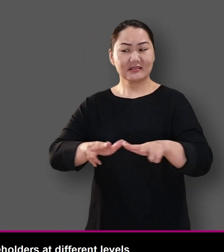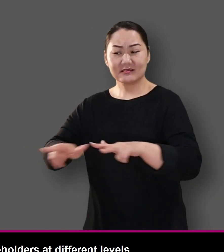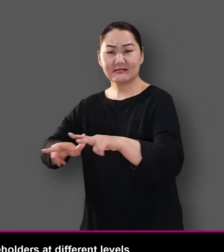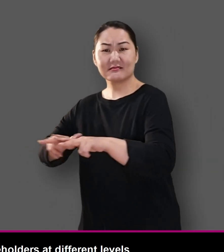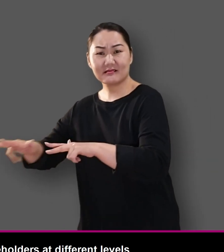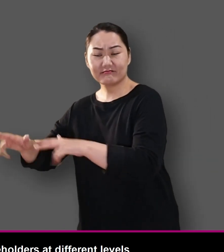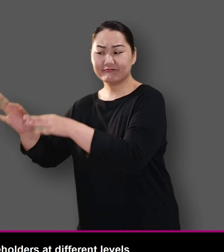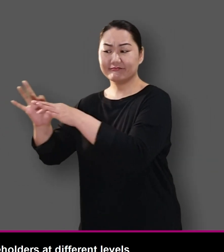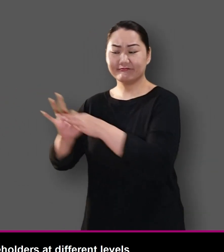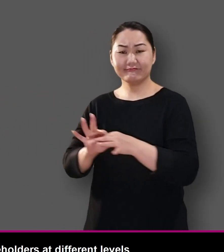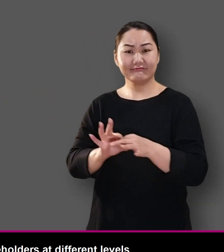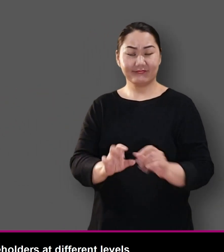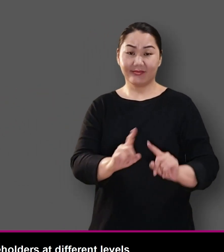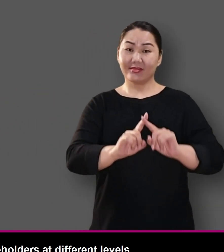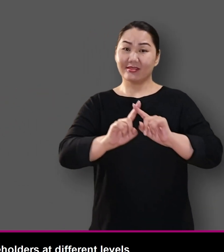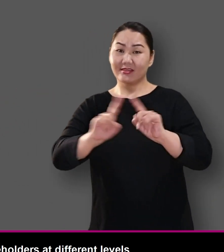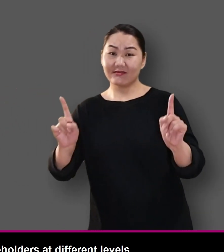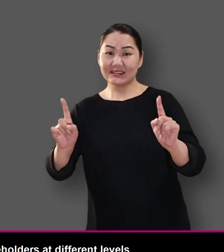stakeholders at different levels